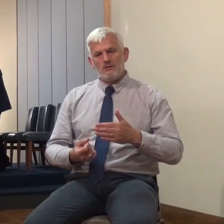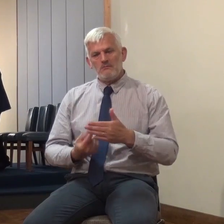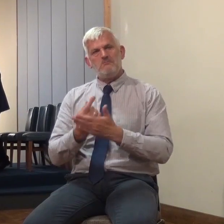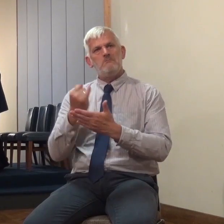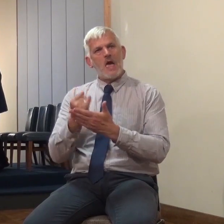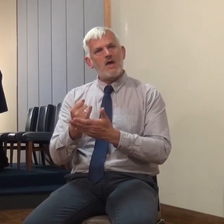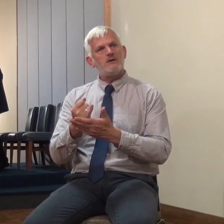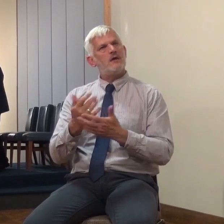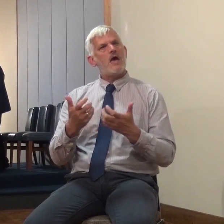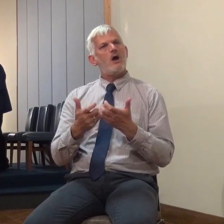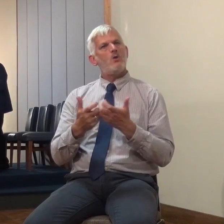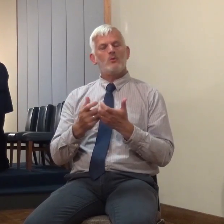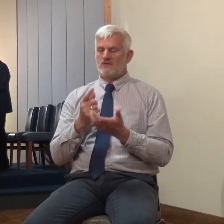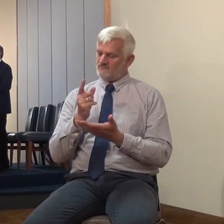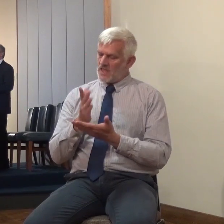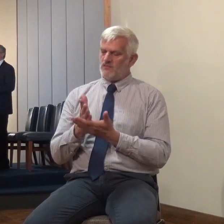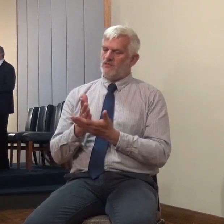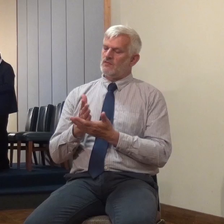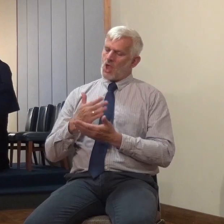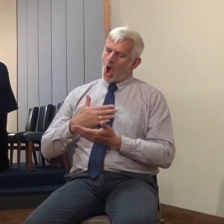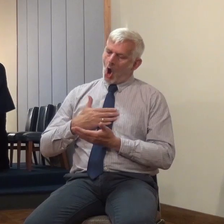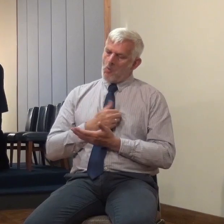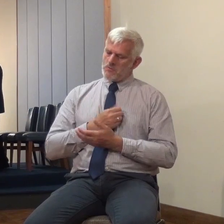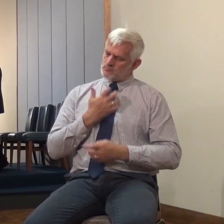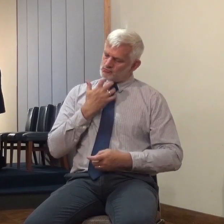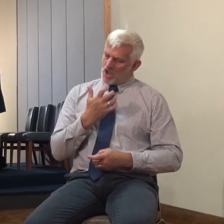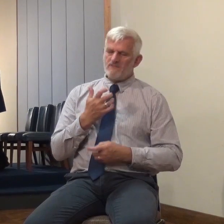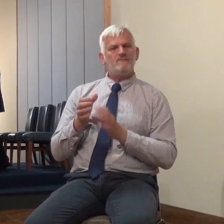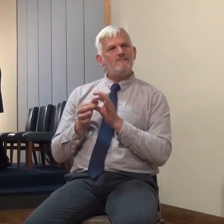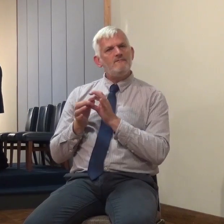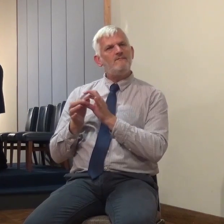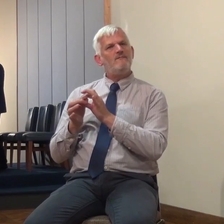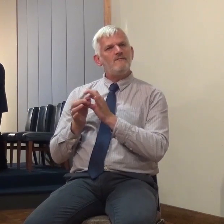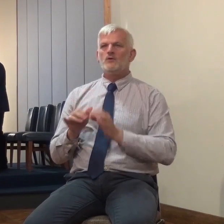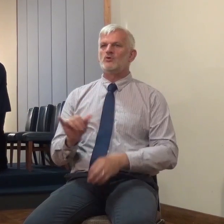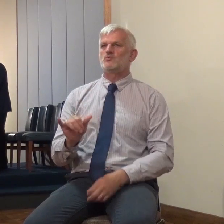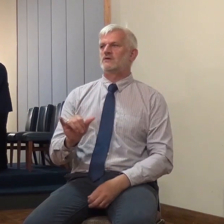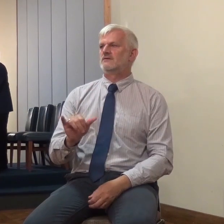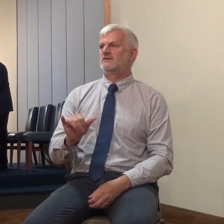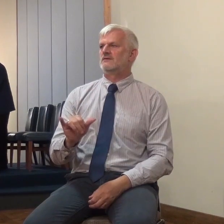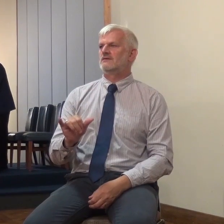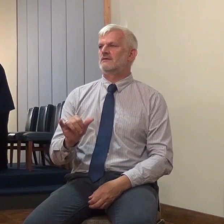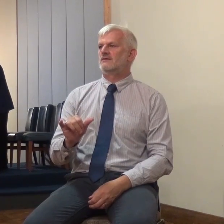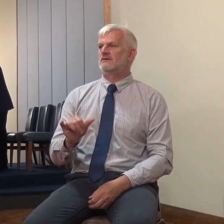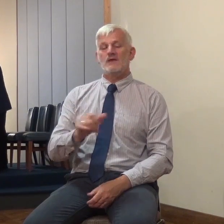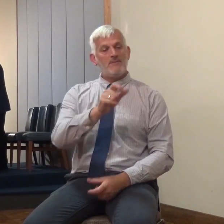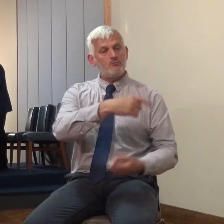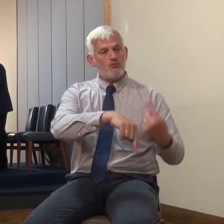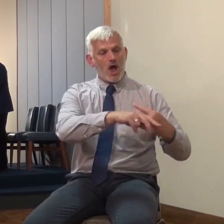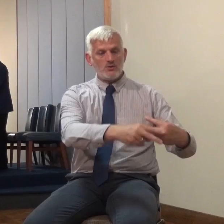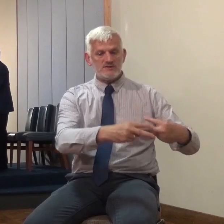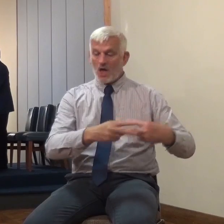and courage? Ideally, non-Christians should be able to detect something special because we